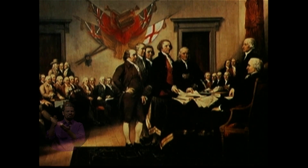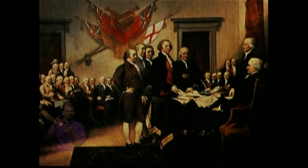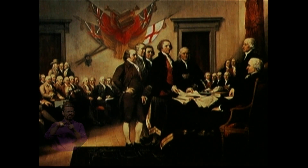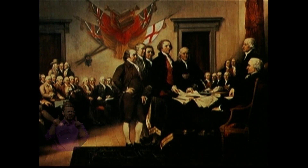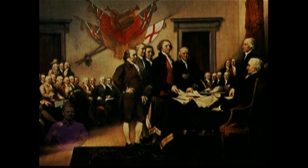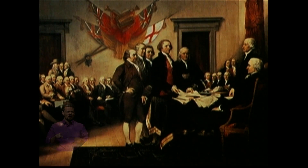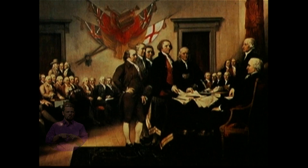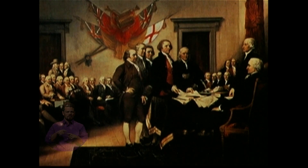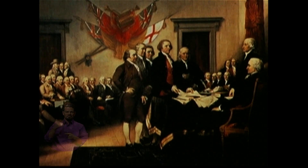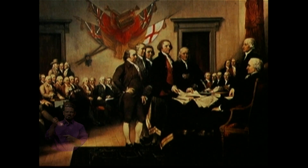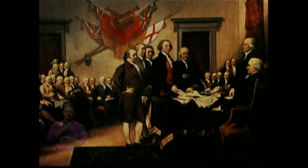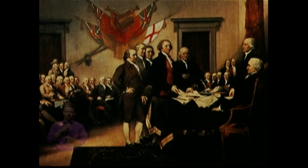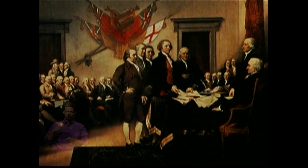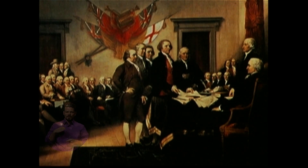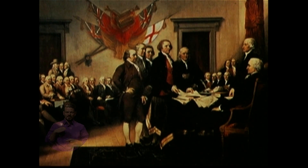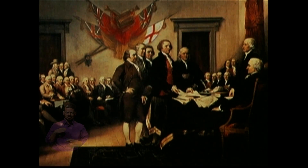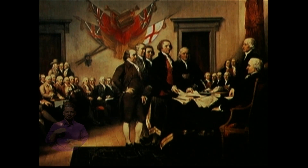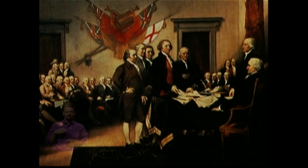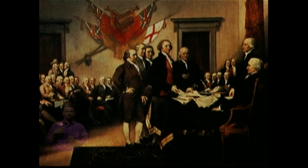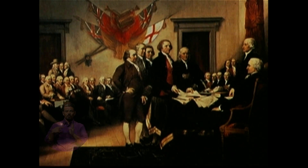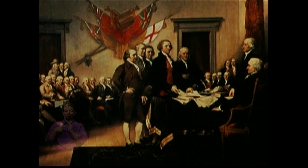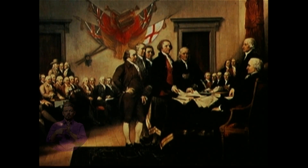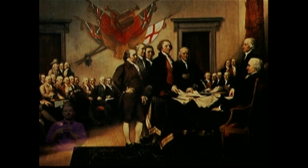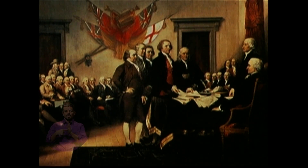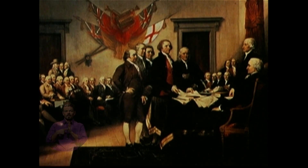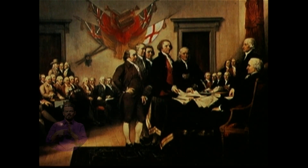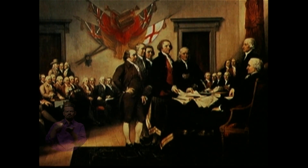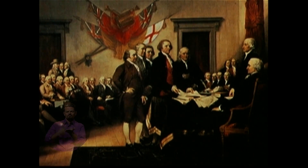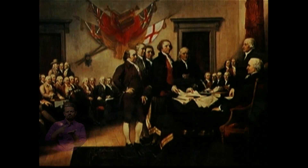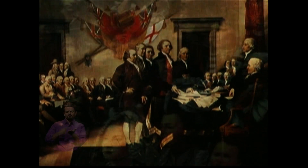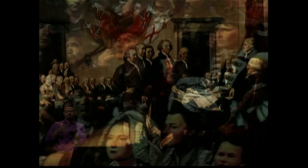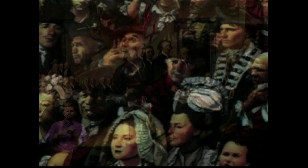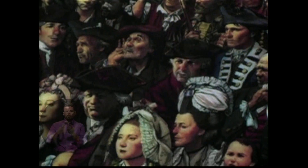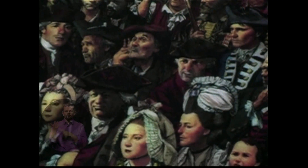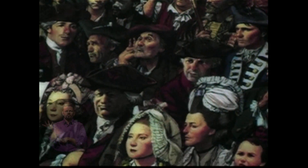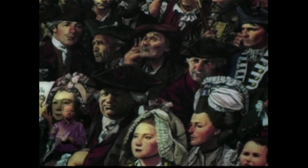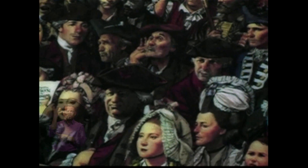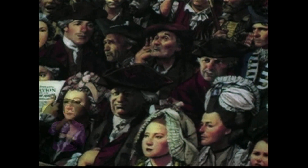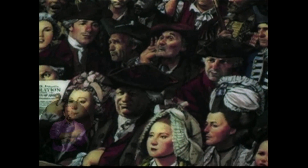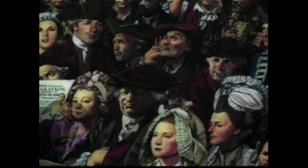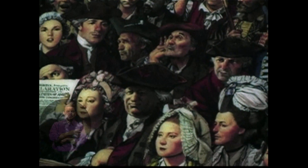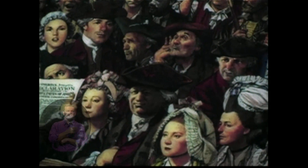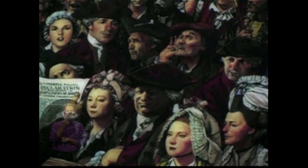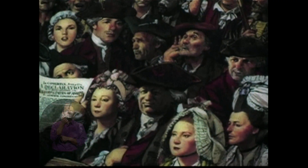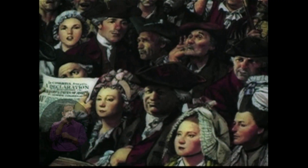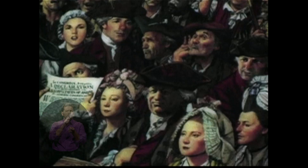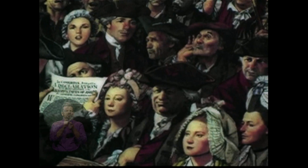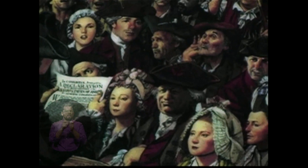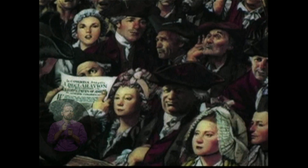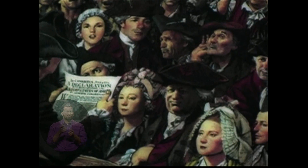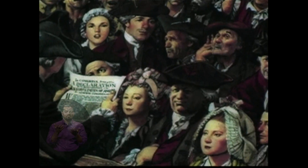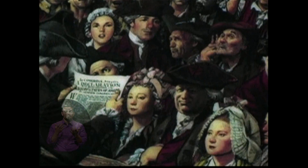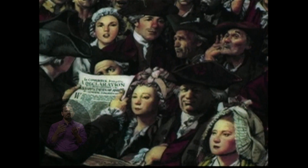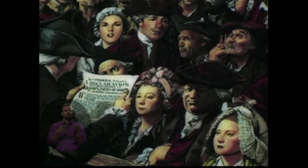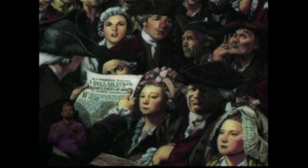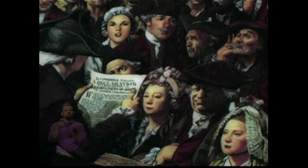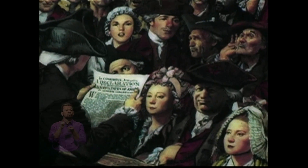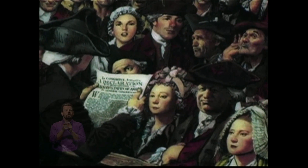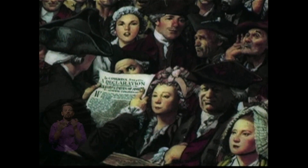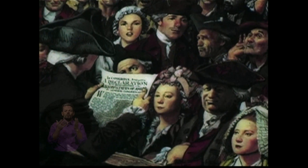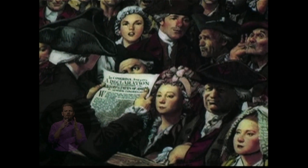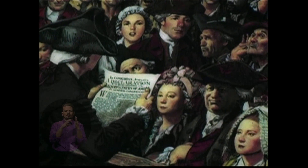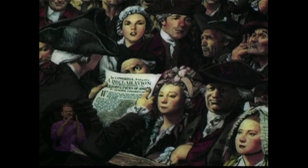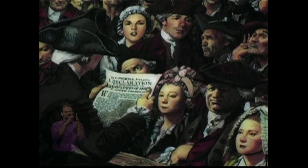Congress. Representatives debated it for 4 days. Little was changed except that a long passage which blamed